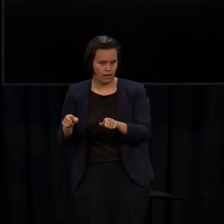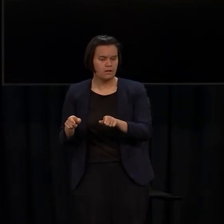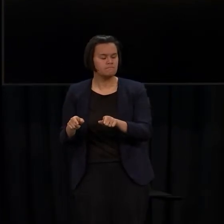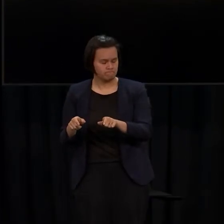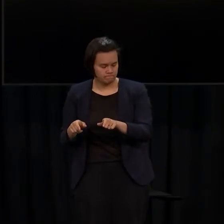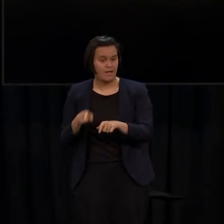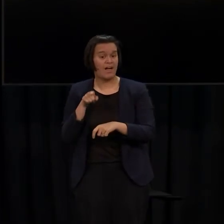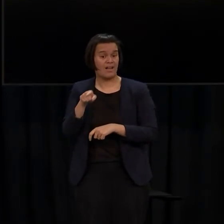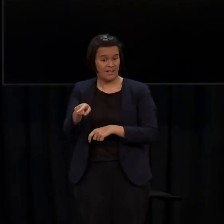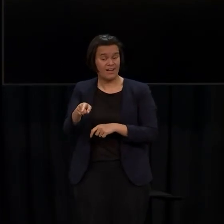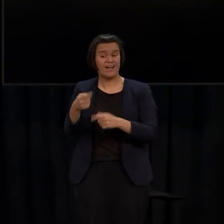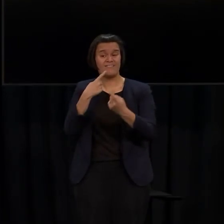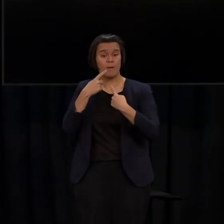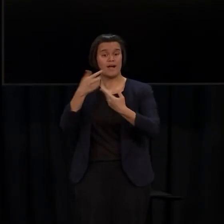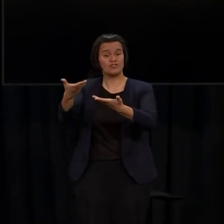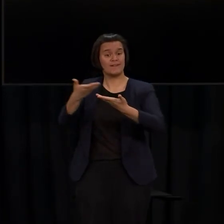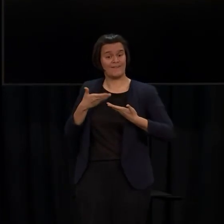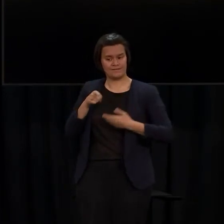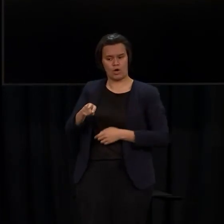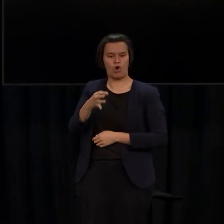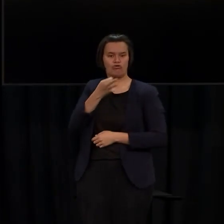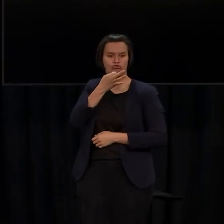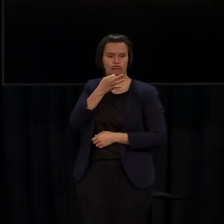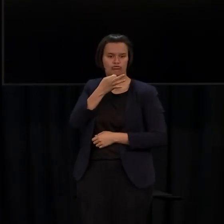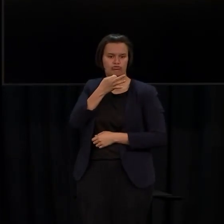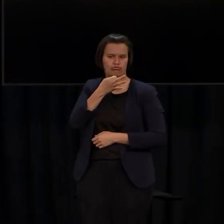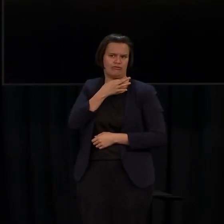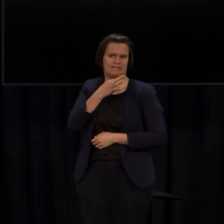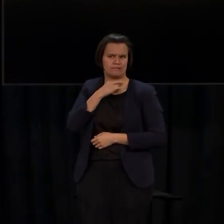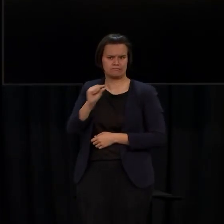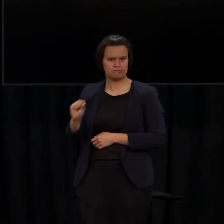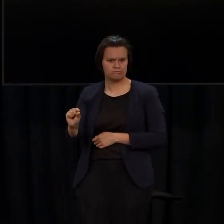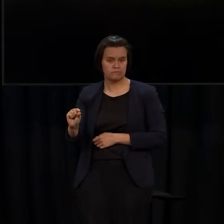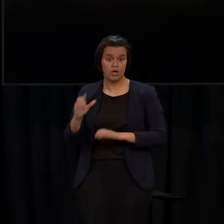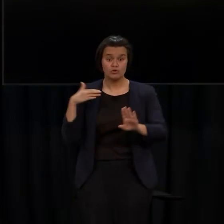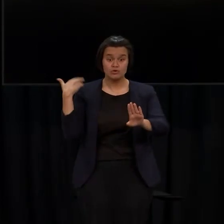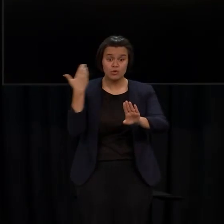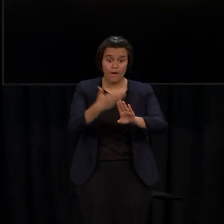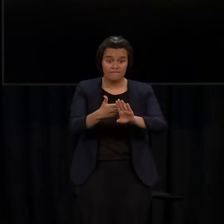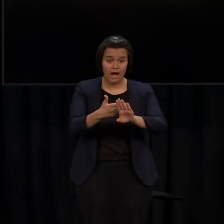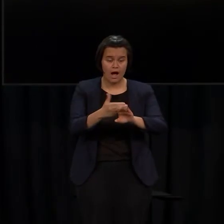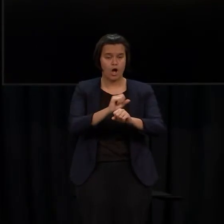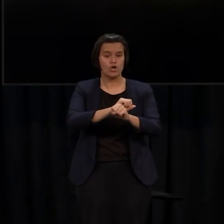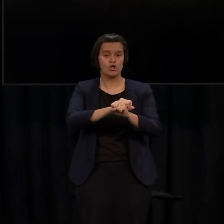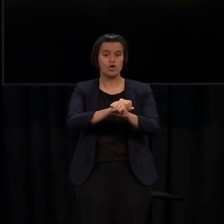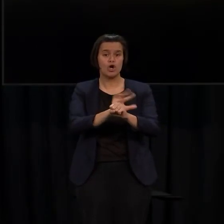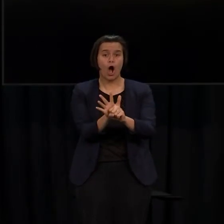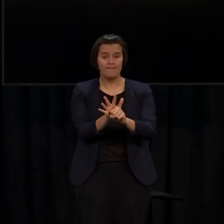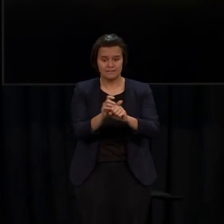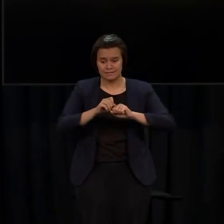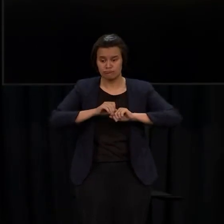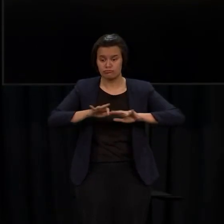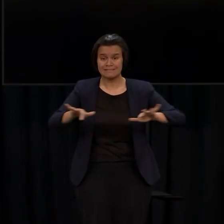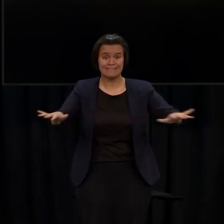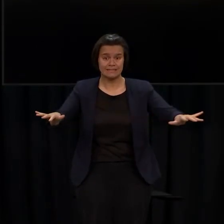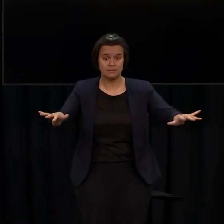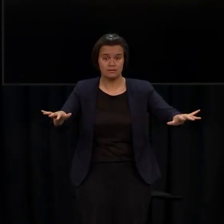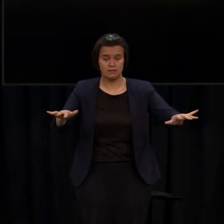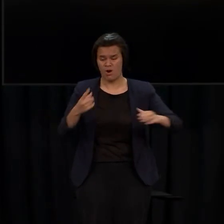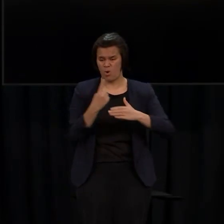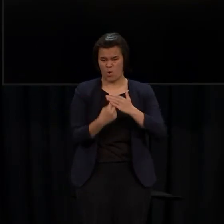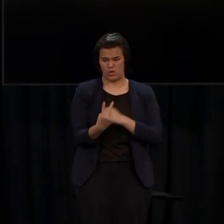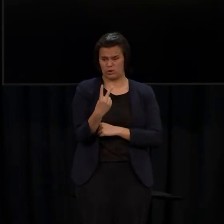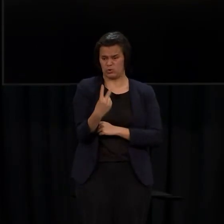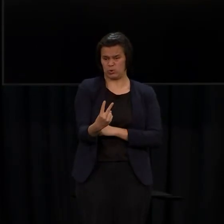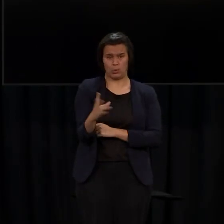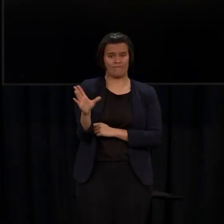be extremely small. I think someone suggested possibly 2 cases may have come as a result of that. So those are changes that have been made